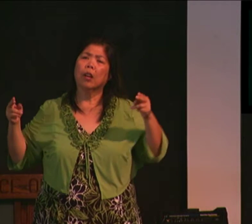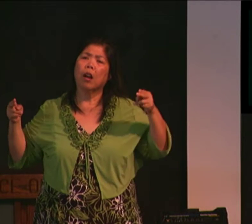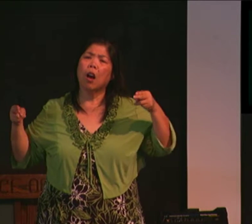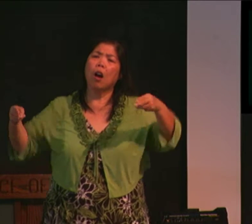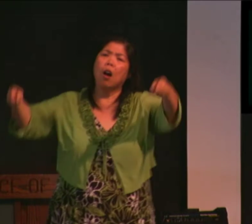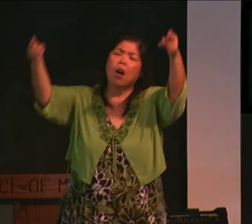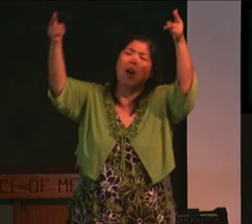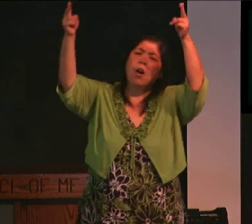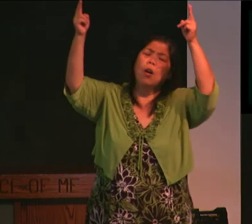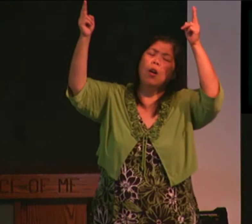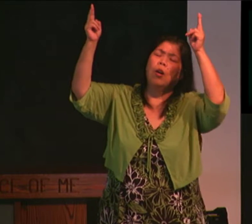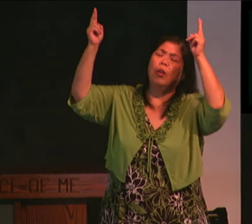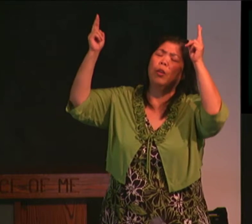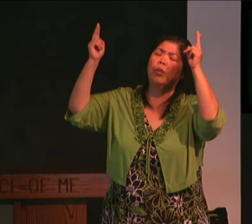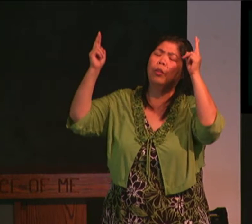and the honor